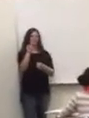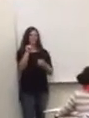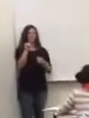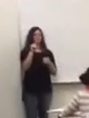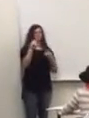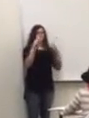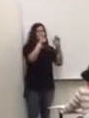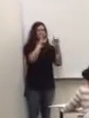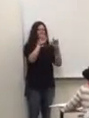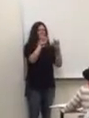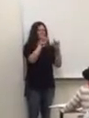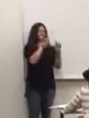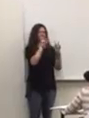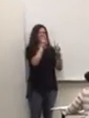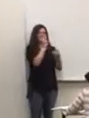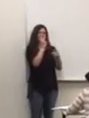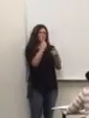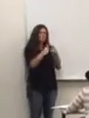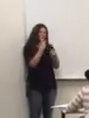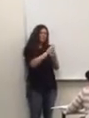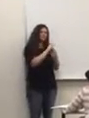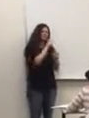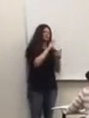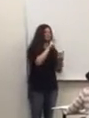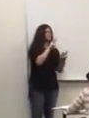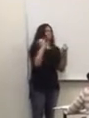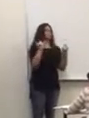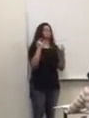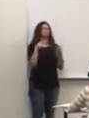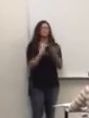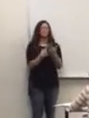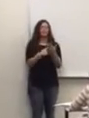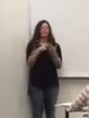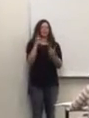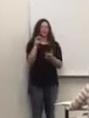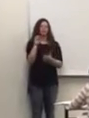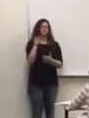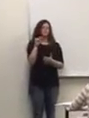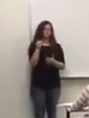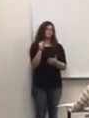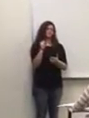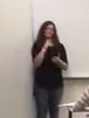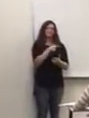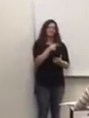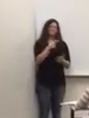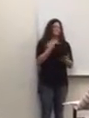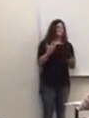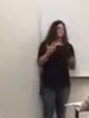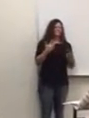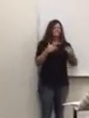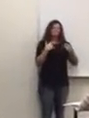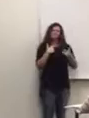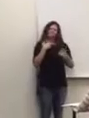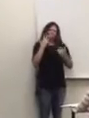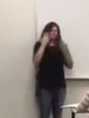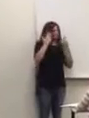Yes. Let's talk about fonts a little bit. And this is the part that does kind of crush my dreams a little bit, because I